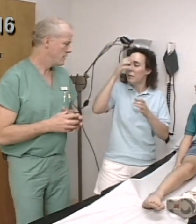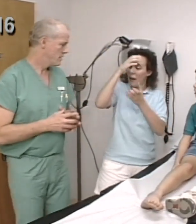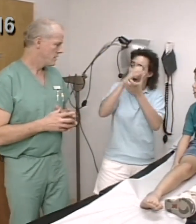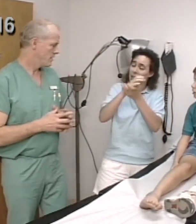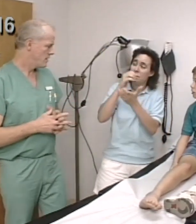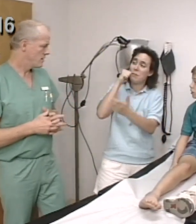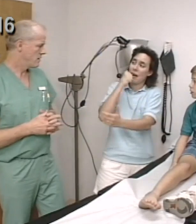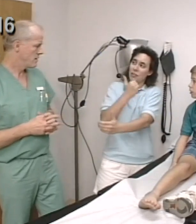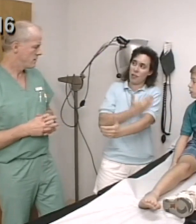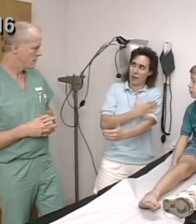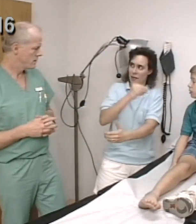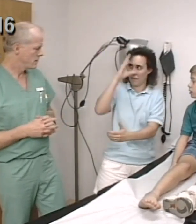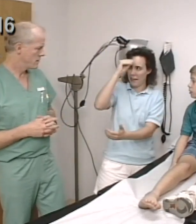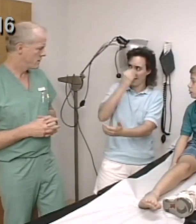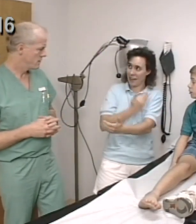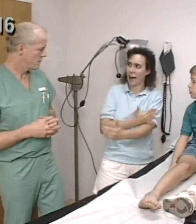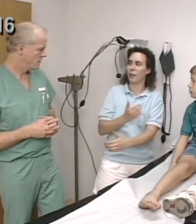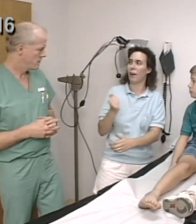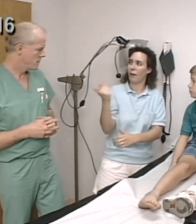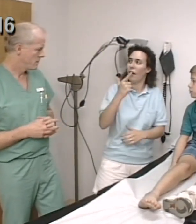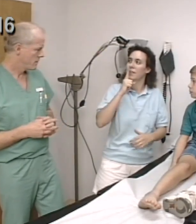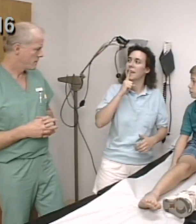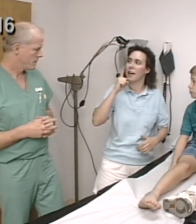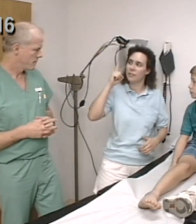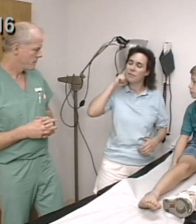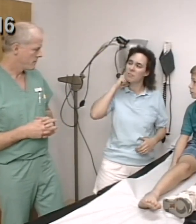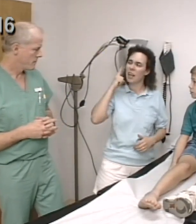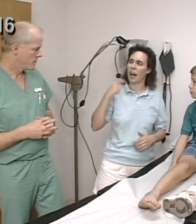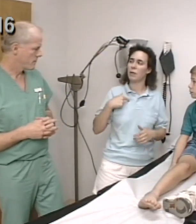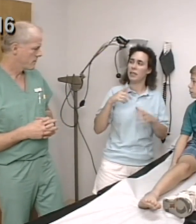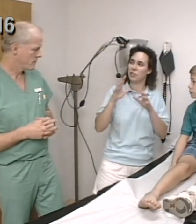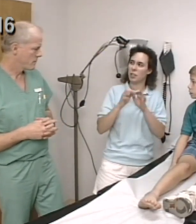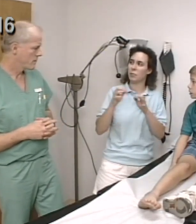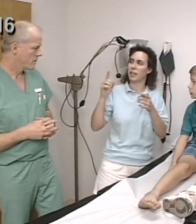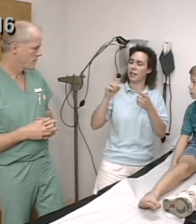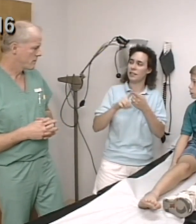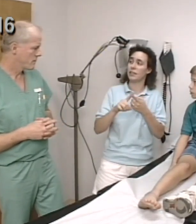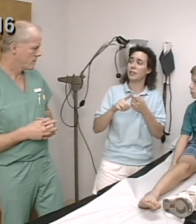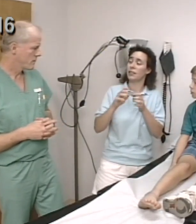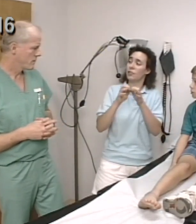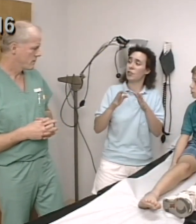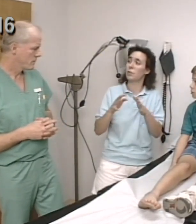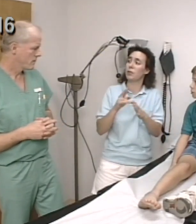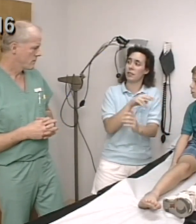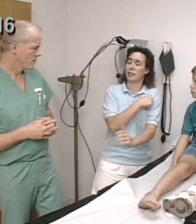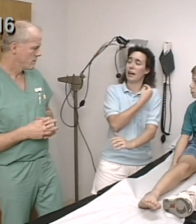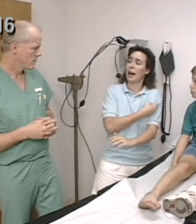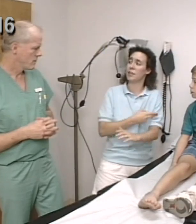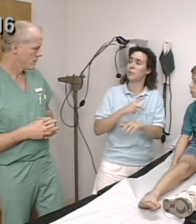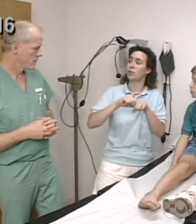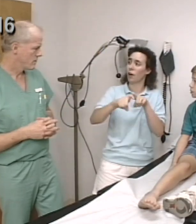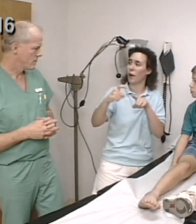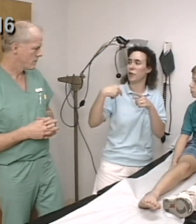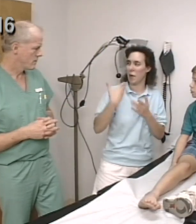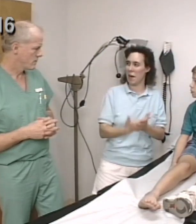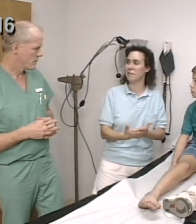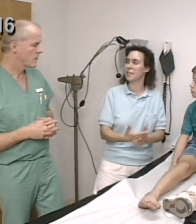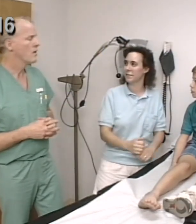My husband, my daughter, and my son are all deaf. I'll be interpreting until the interpreter that the hospital called arrives.